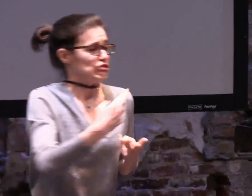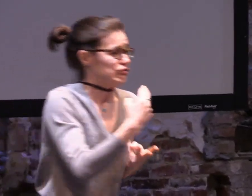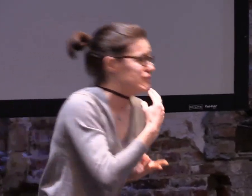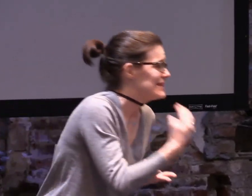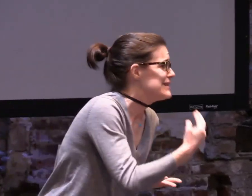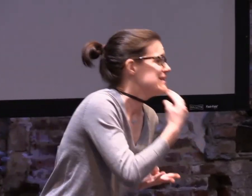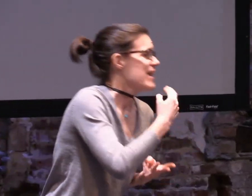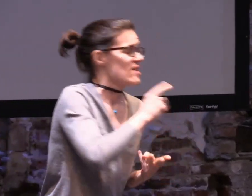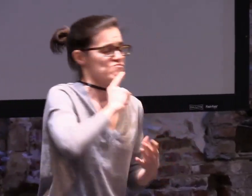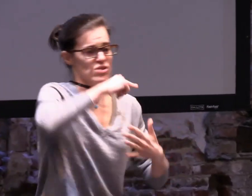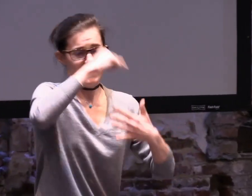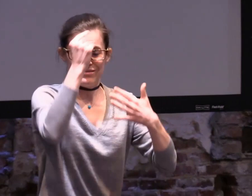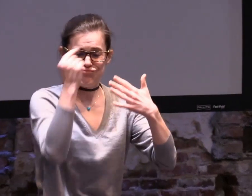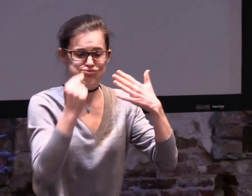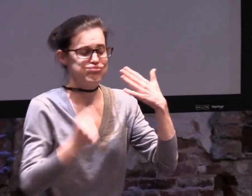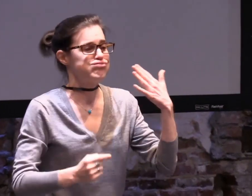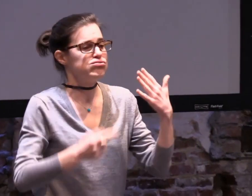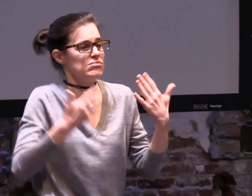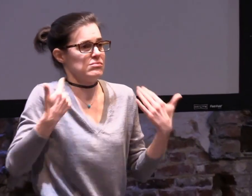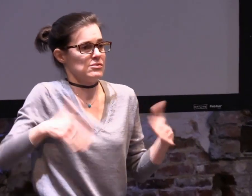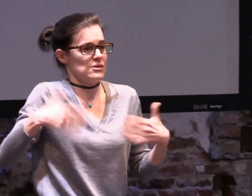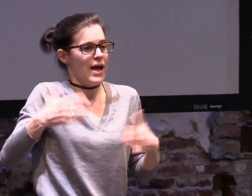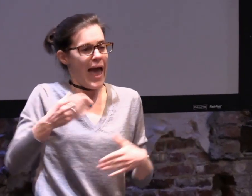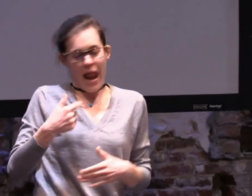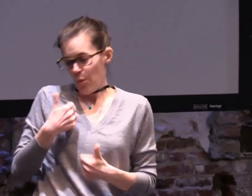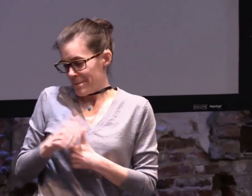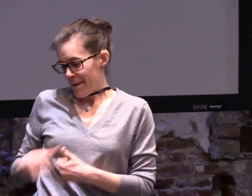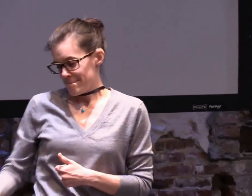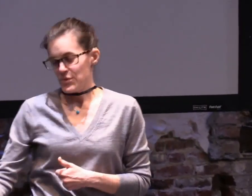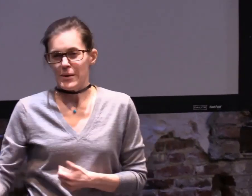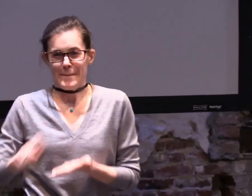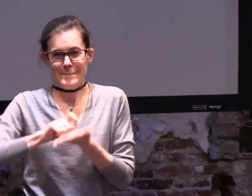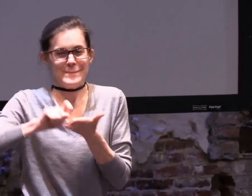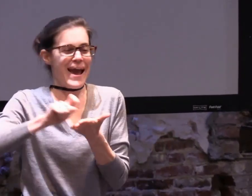Bernard Bragg, Michael Amatola, and many others.